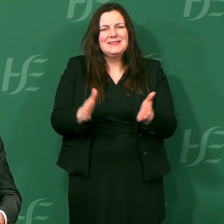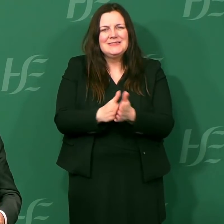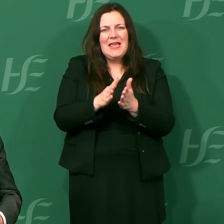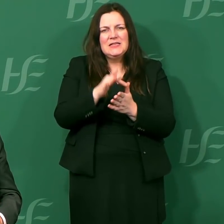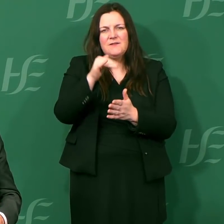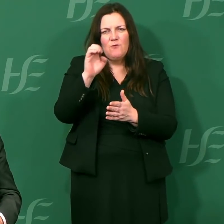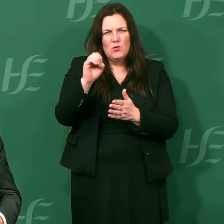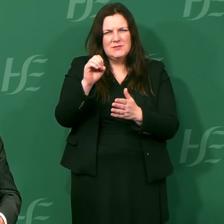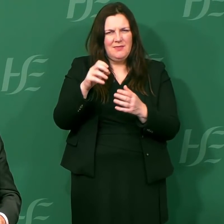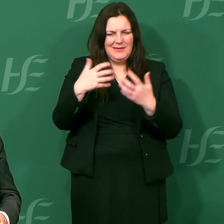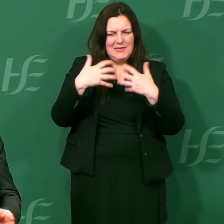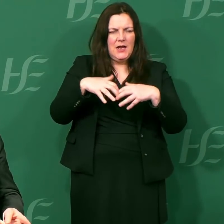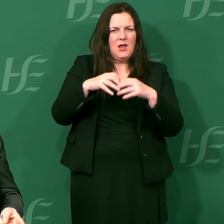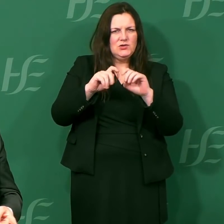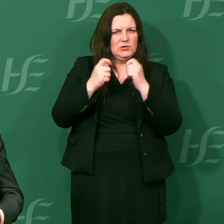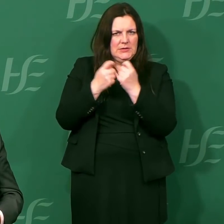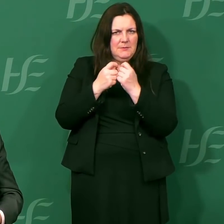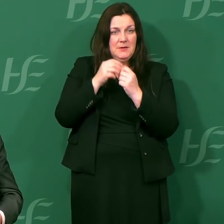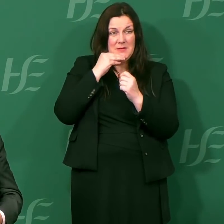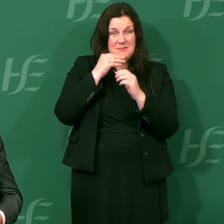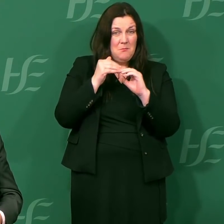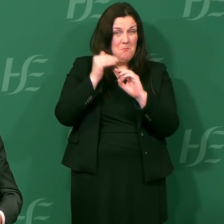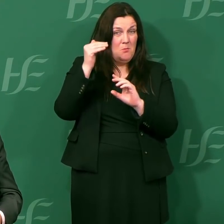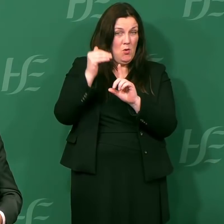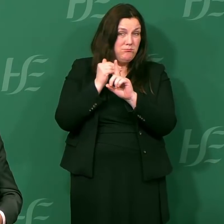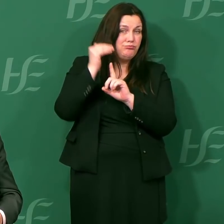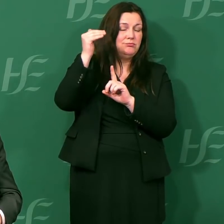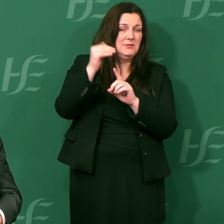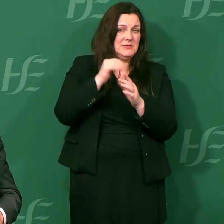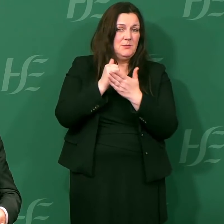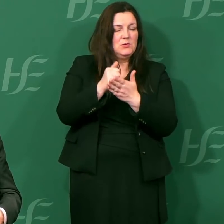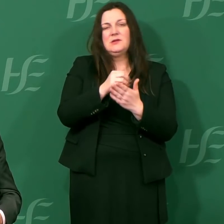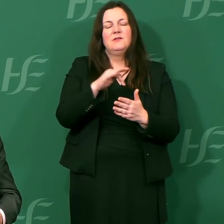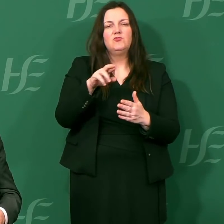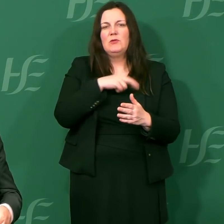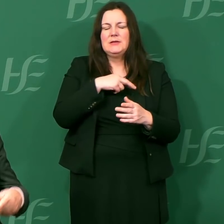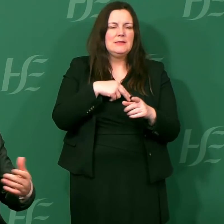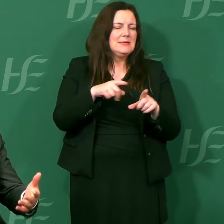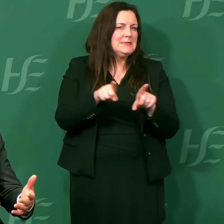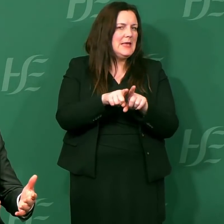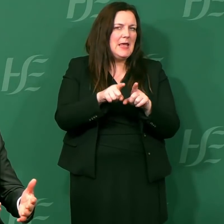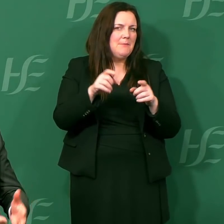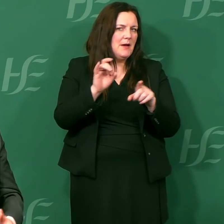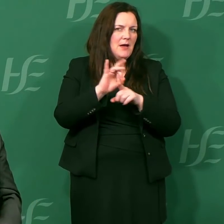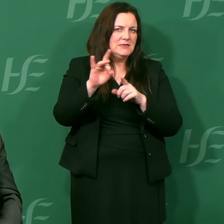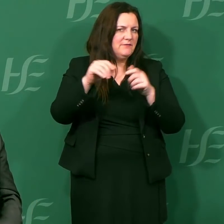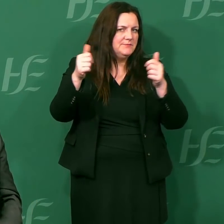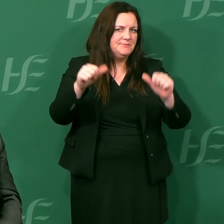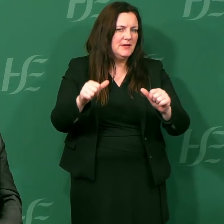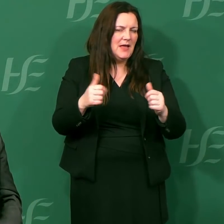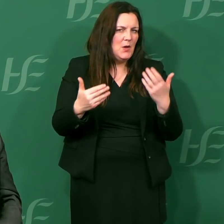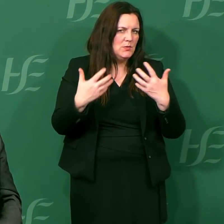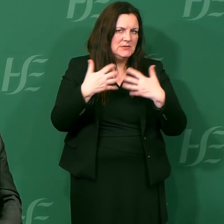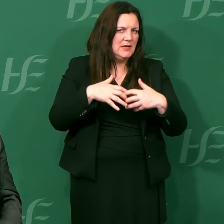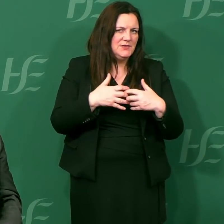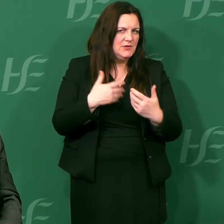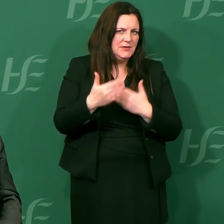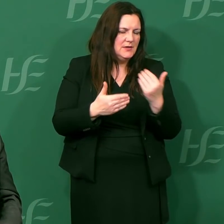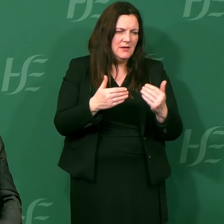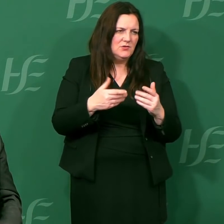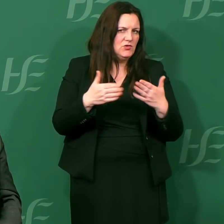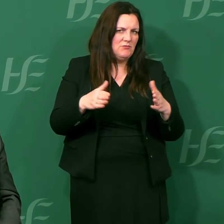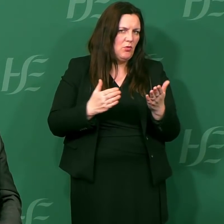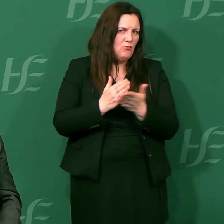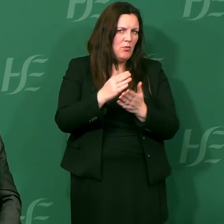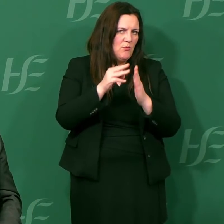probably enhanced since we started. And the system deployment is still the same functionality at a general level as it did have throughout the